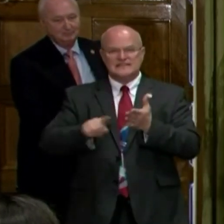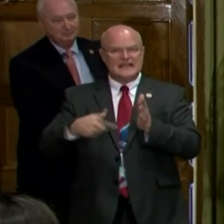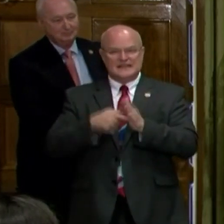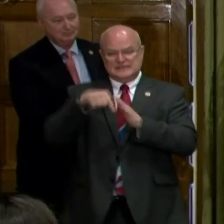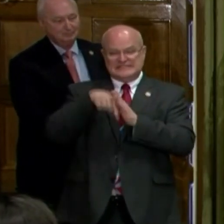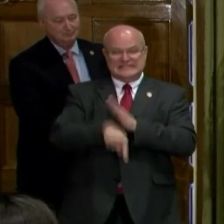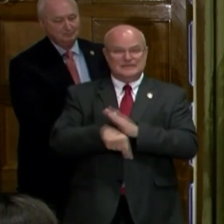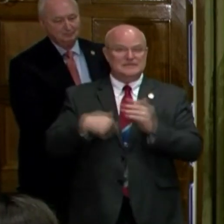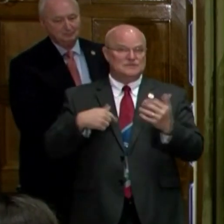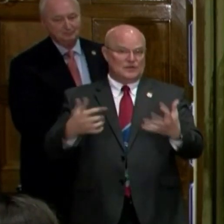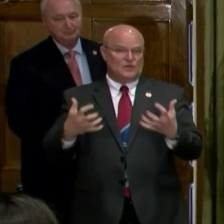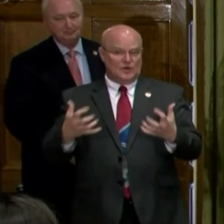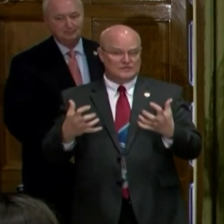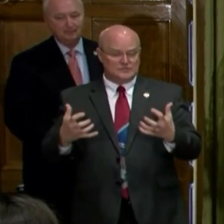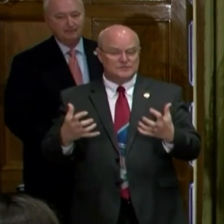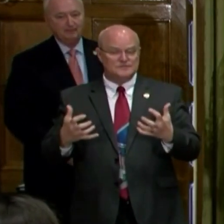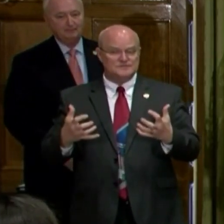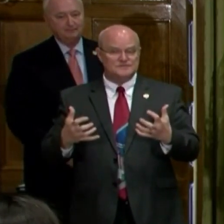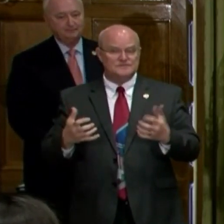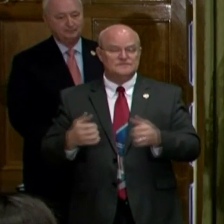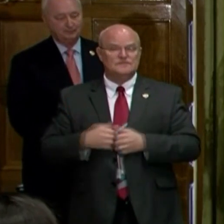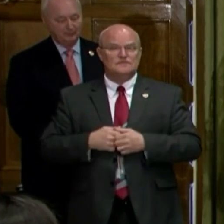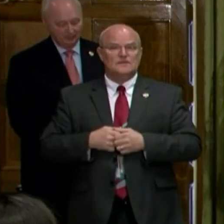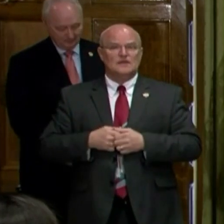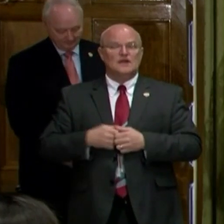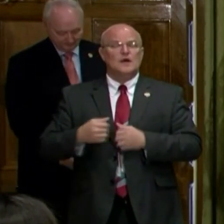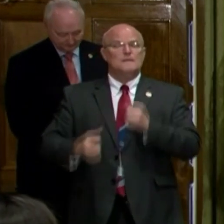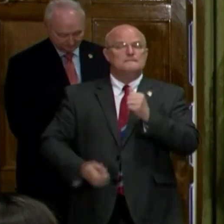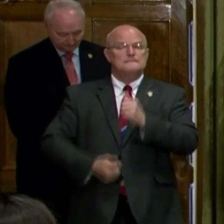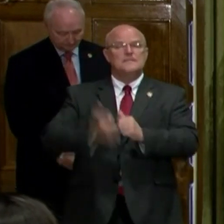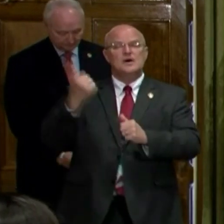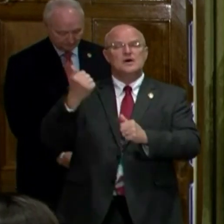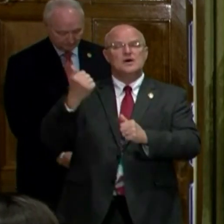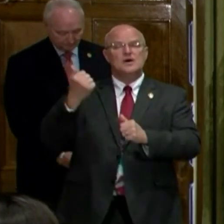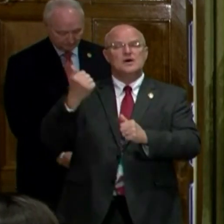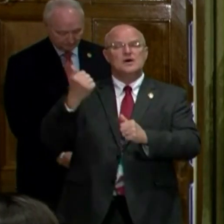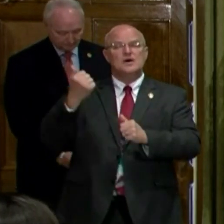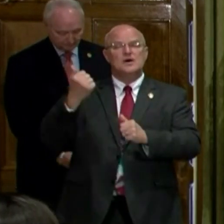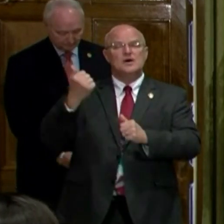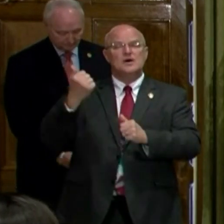as deeply as we were at first. Most of the testing